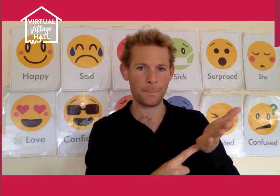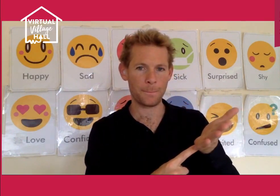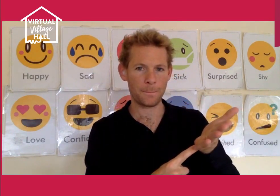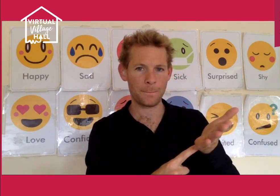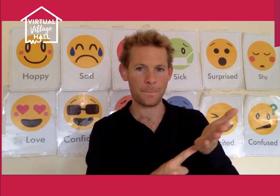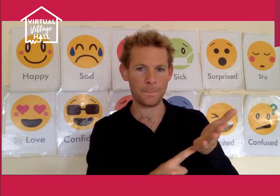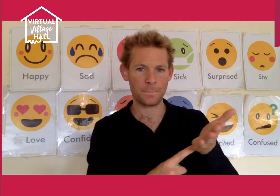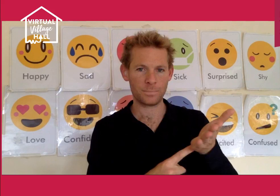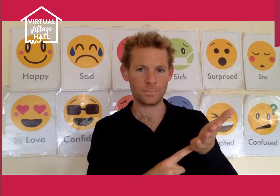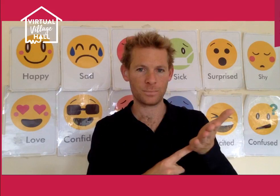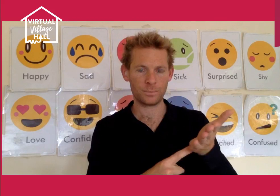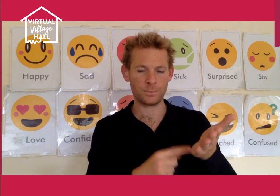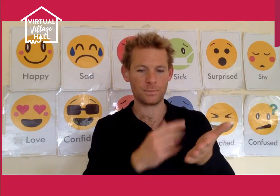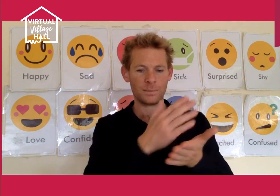Half term.